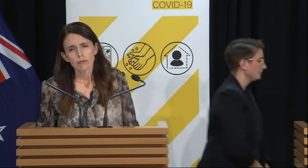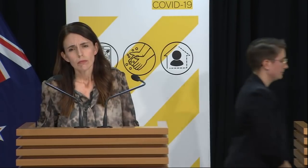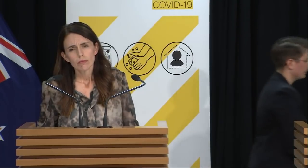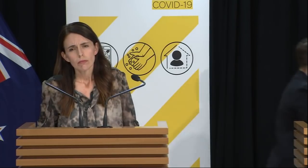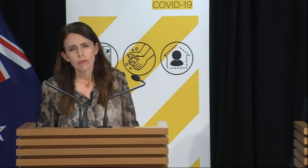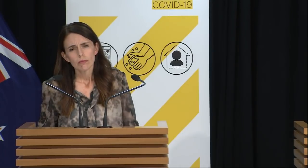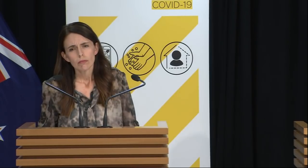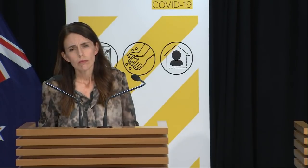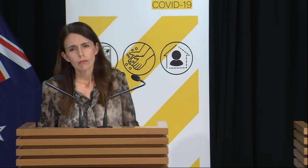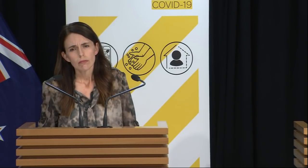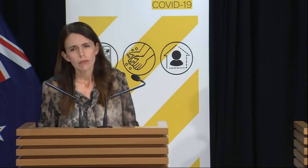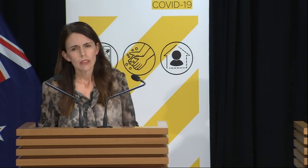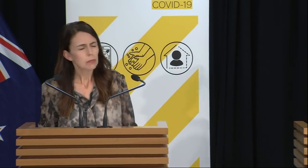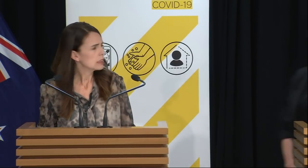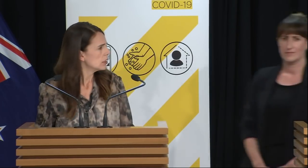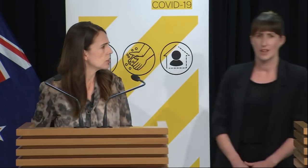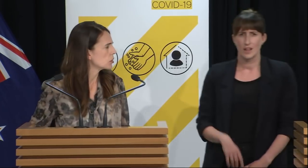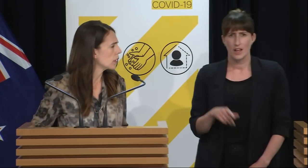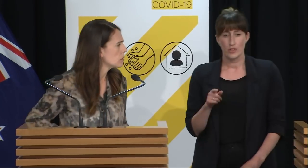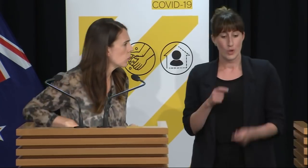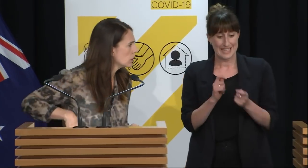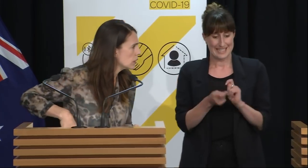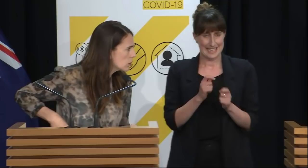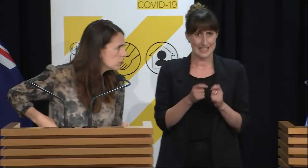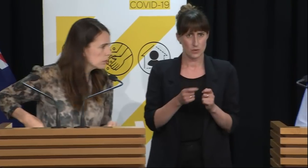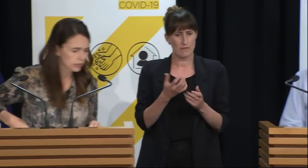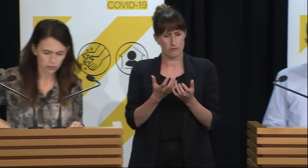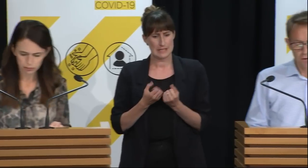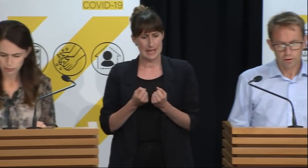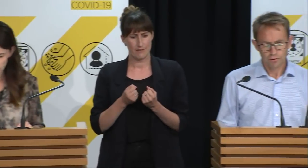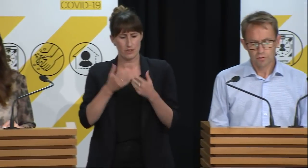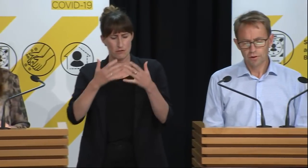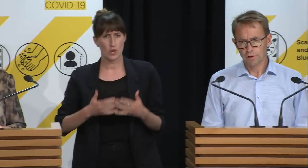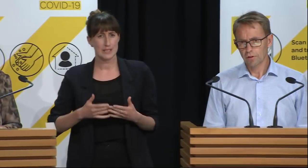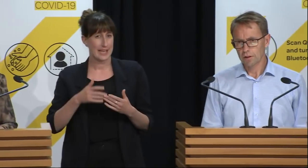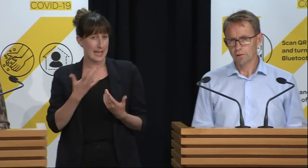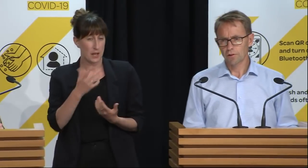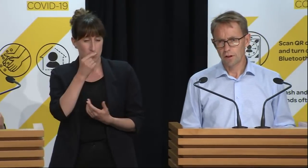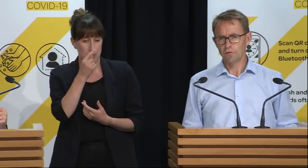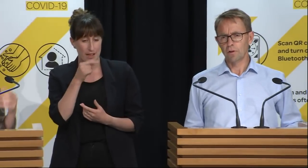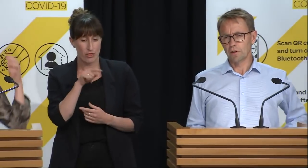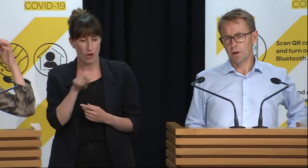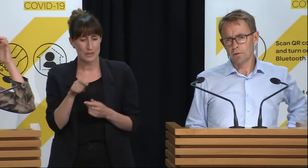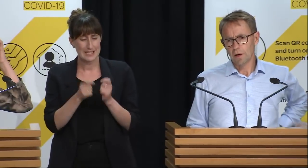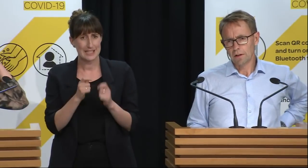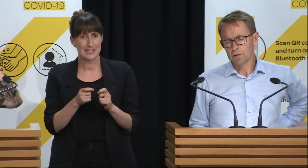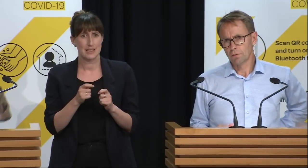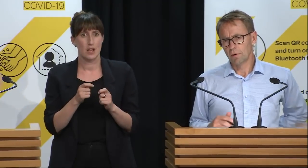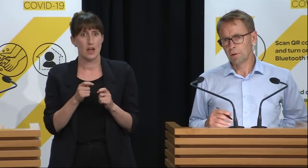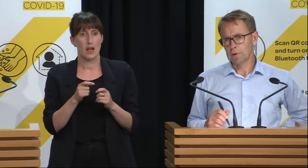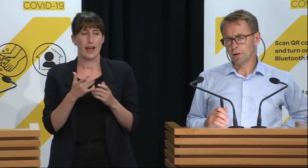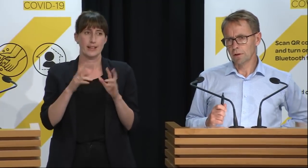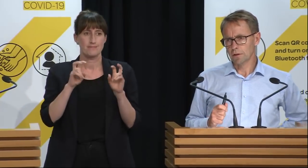false negatives? Has that been The investigated? percentage is quite small, isn't it, Dr. Bloomfield? Yeah, look, the false negative rate is very low,